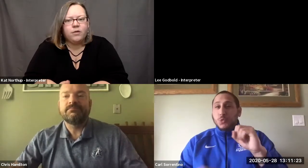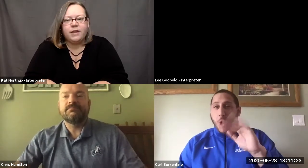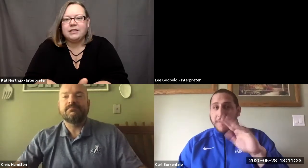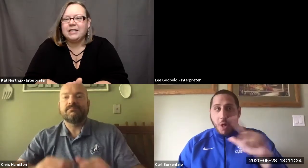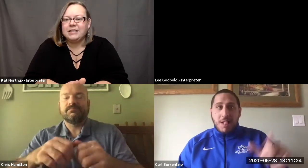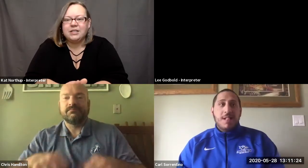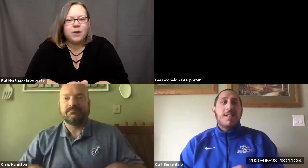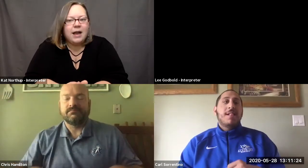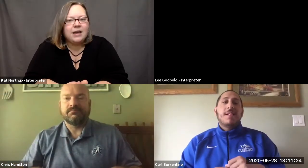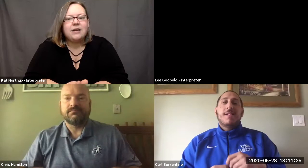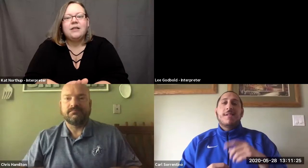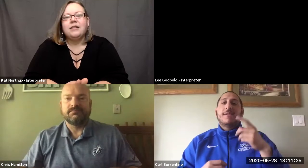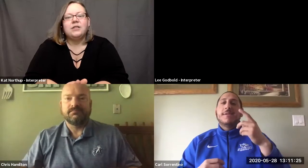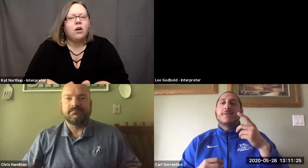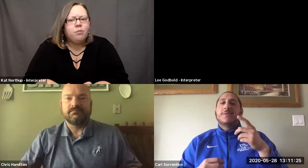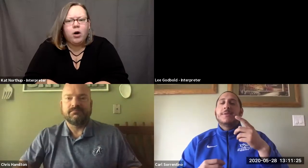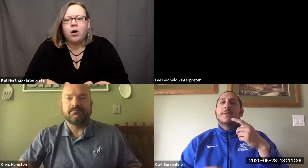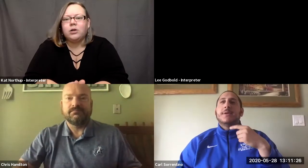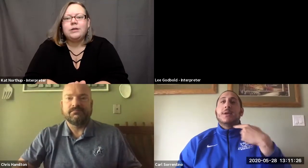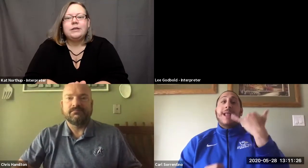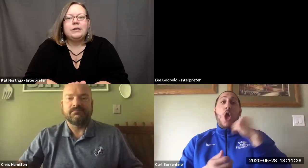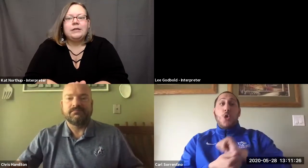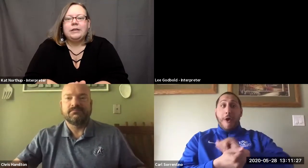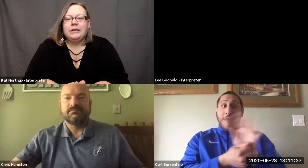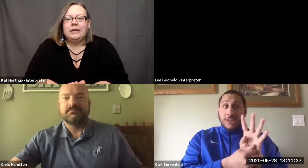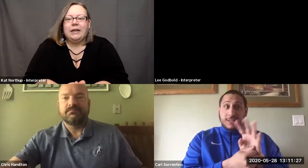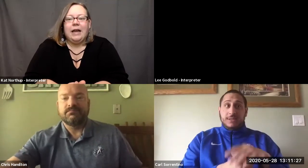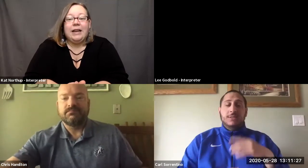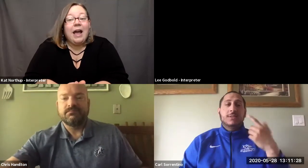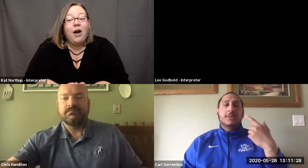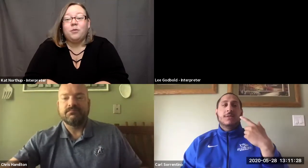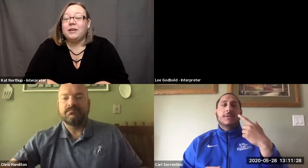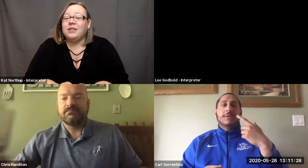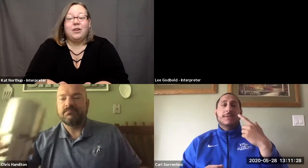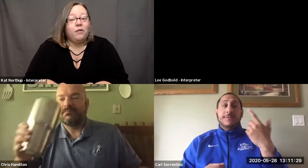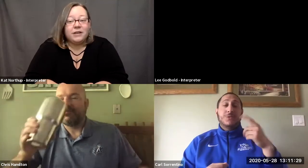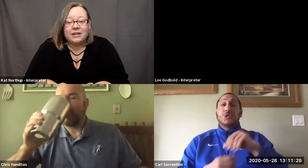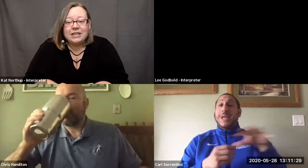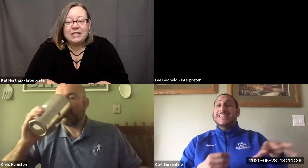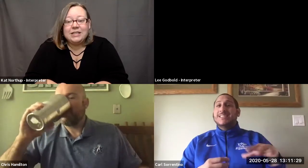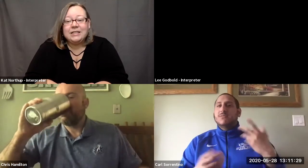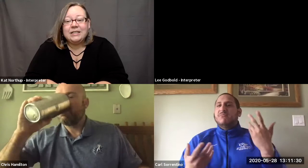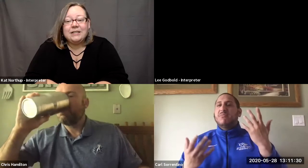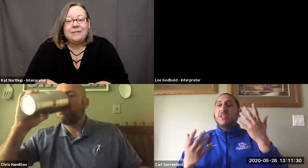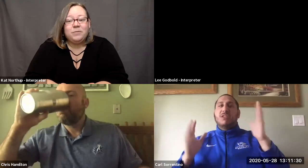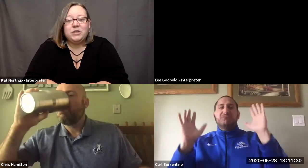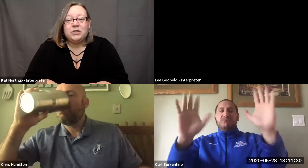motivated to get into track, softball. And now with COVID-19,